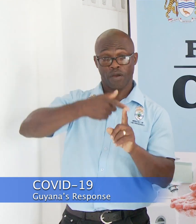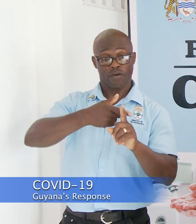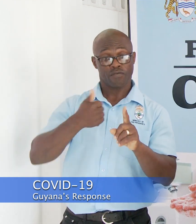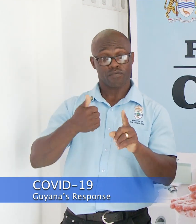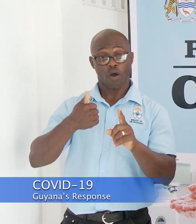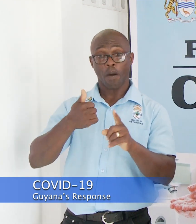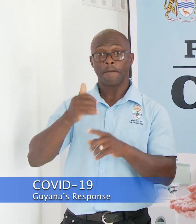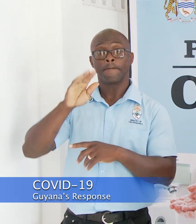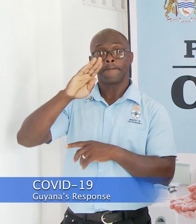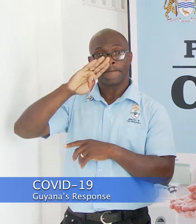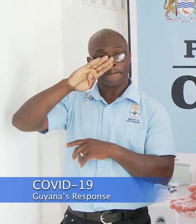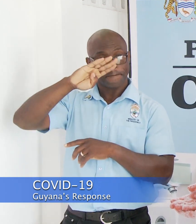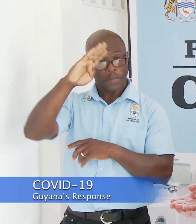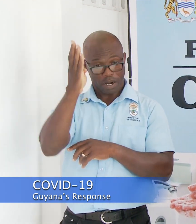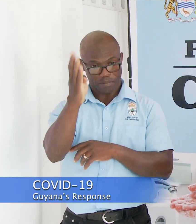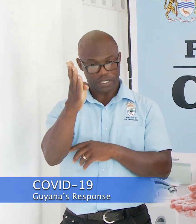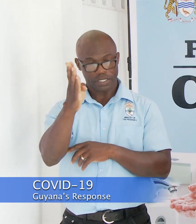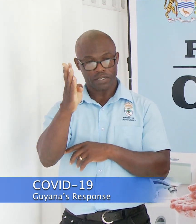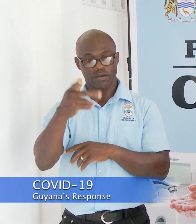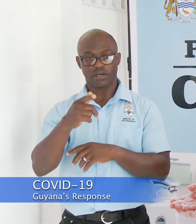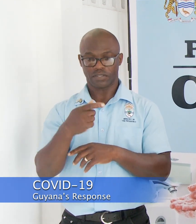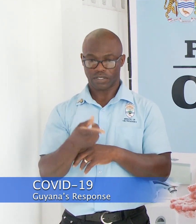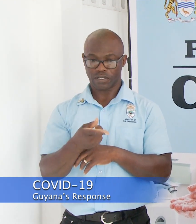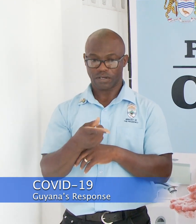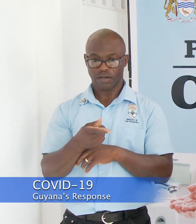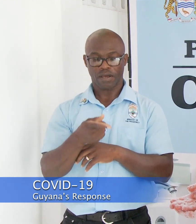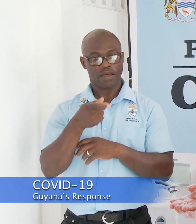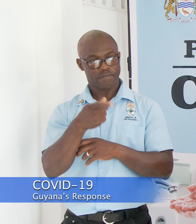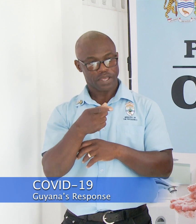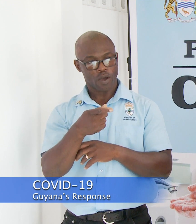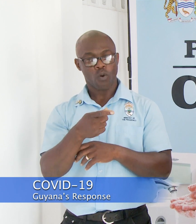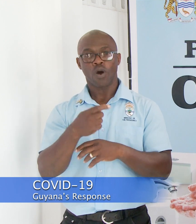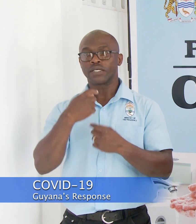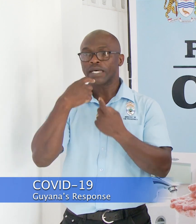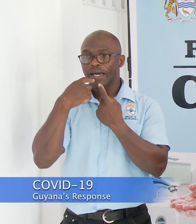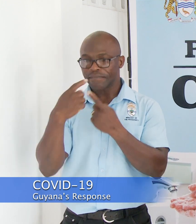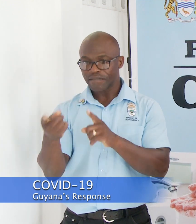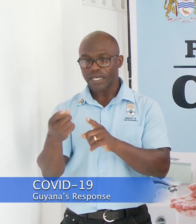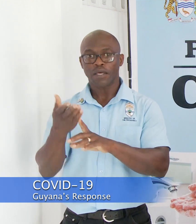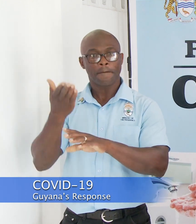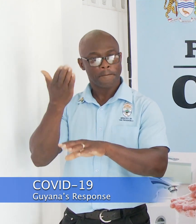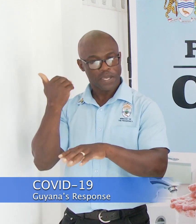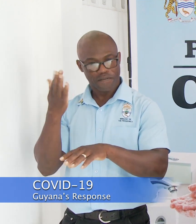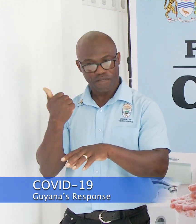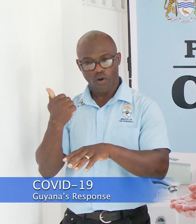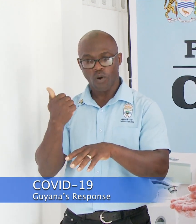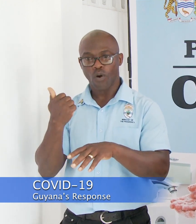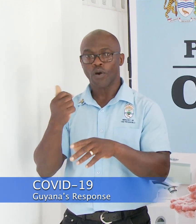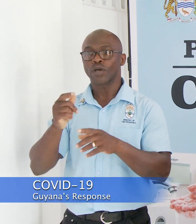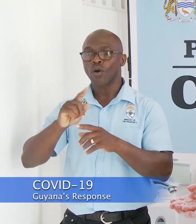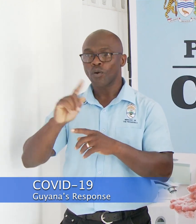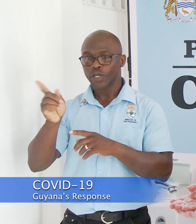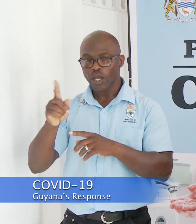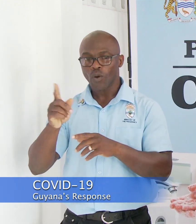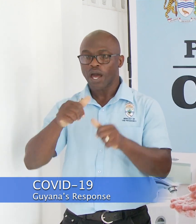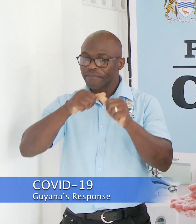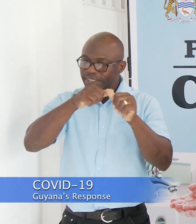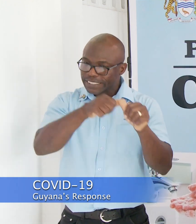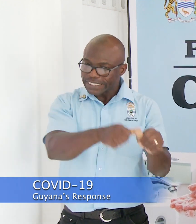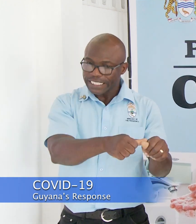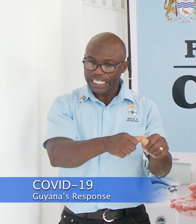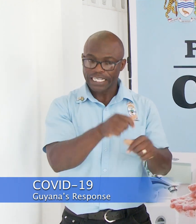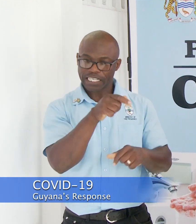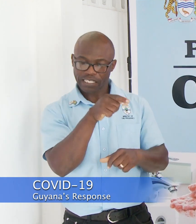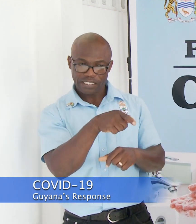They were advised before they returned that they will be in quarantine for 14 days